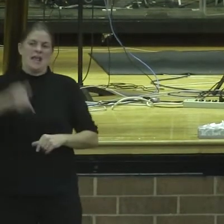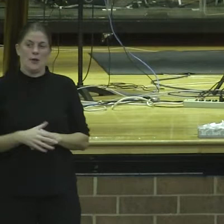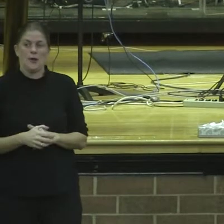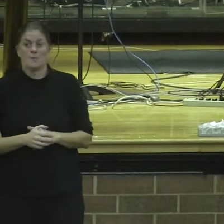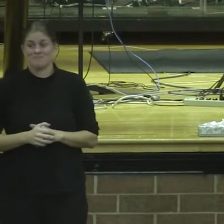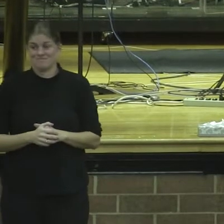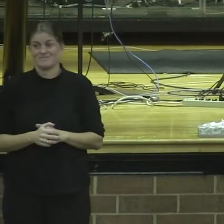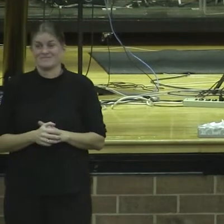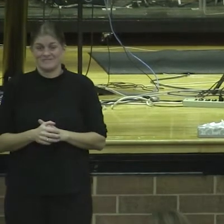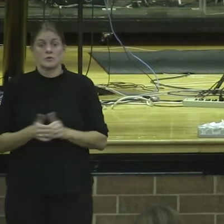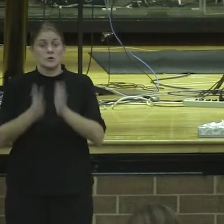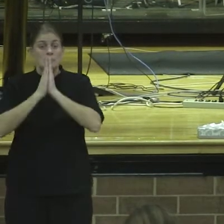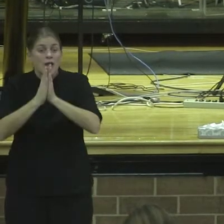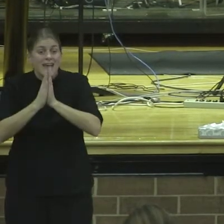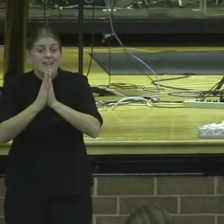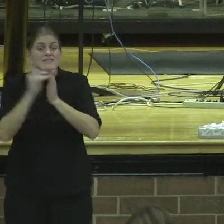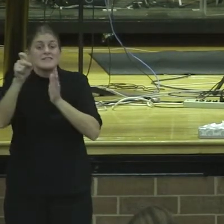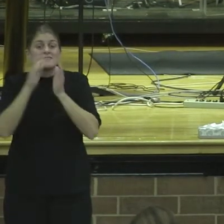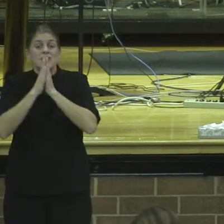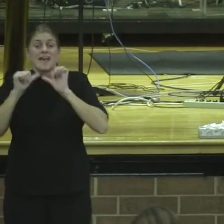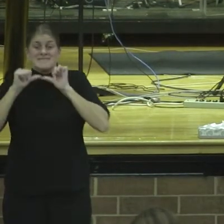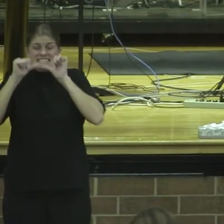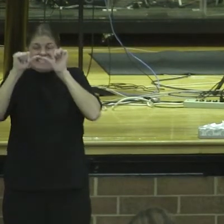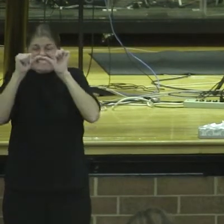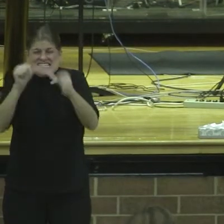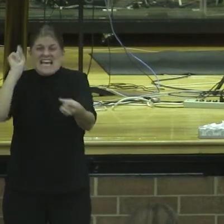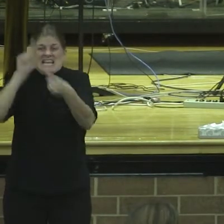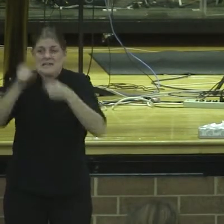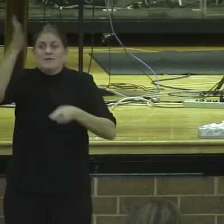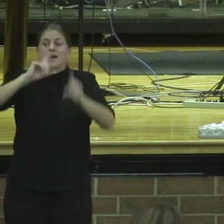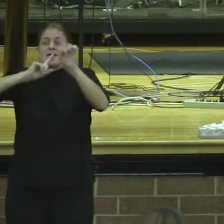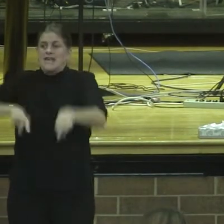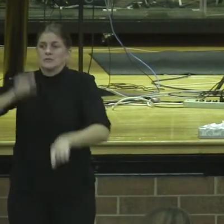But when you pray, you should pray until you get an answer from God.